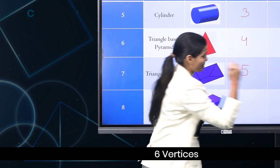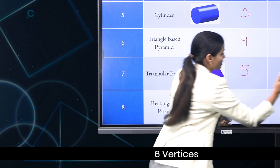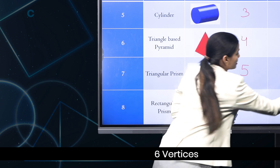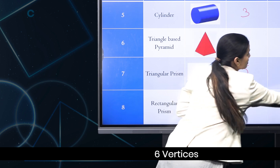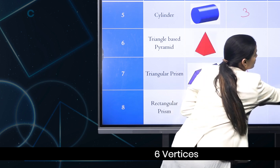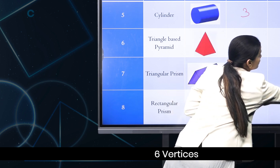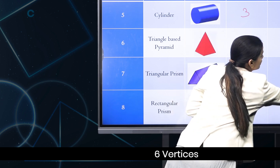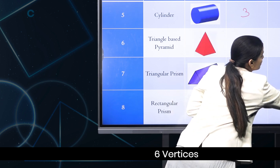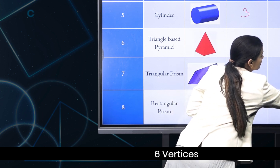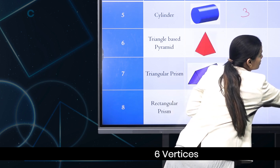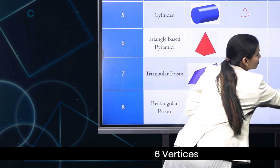6 vertices.